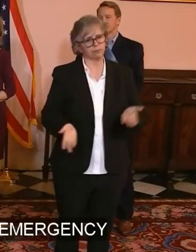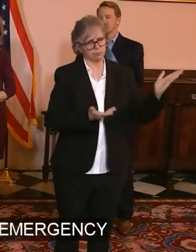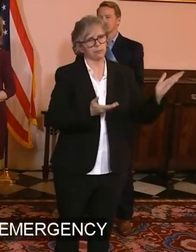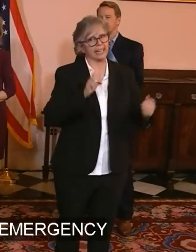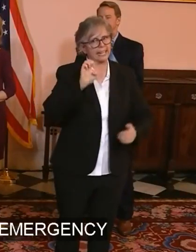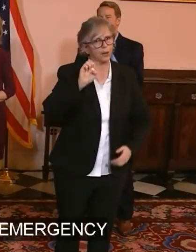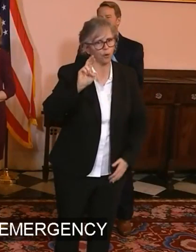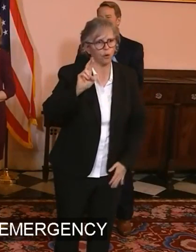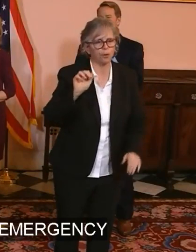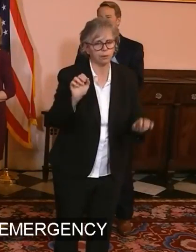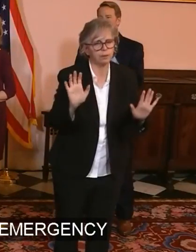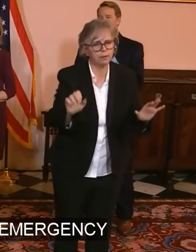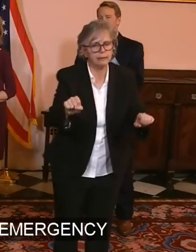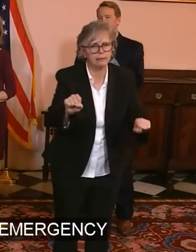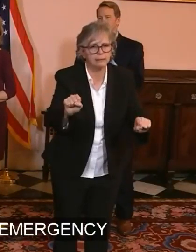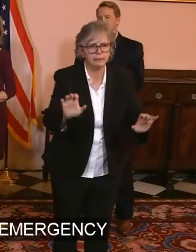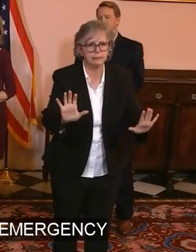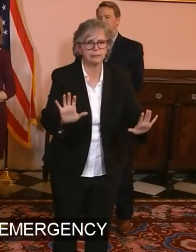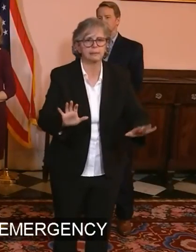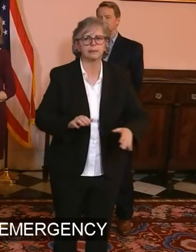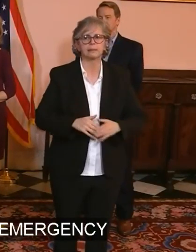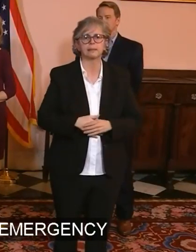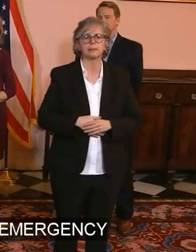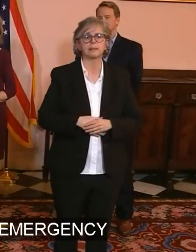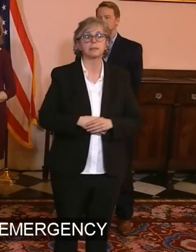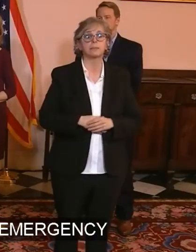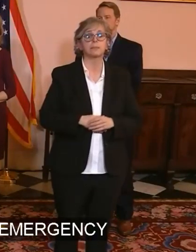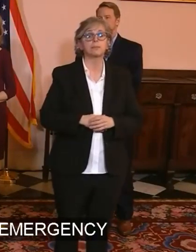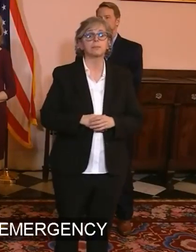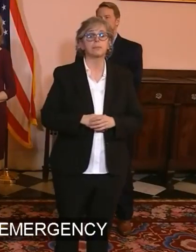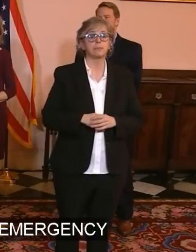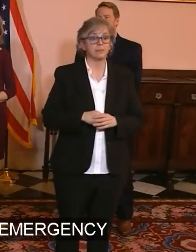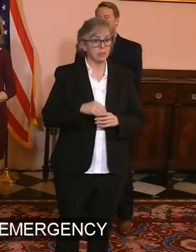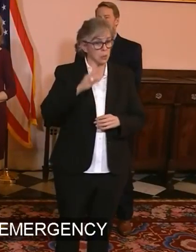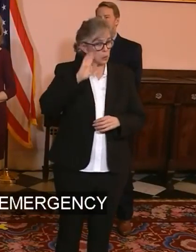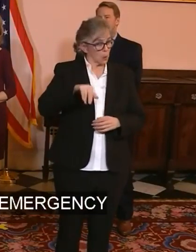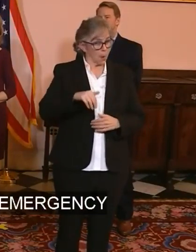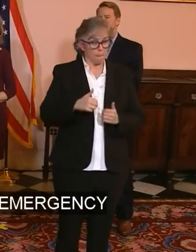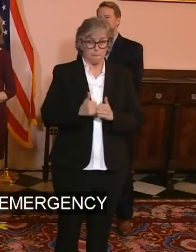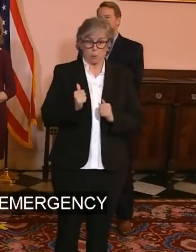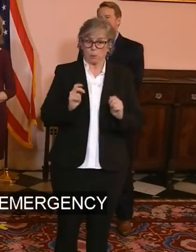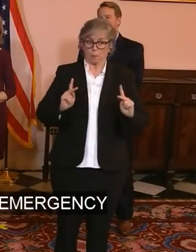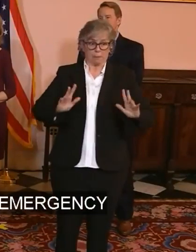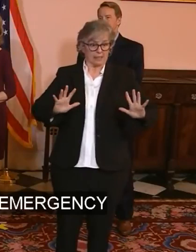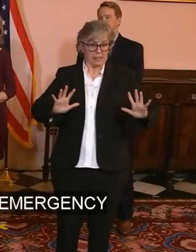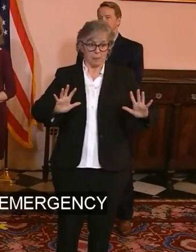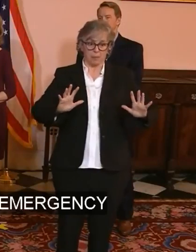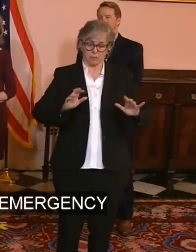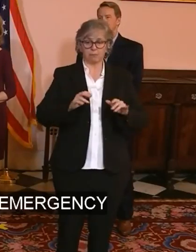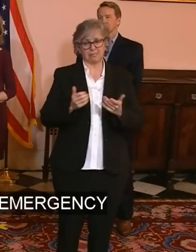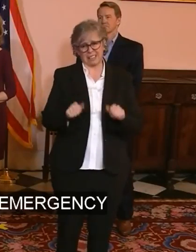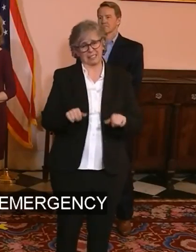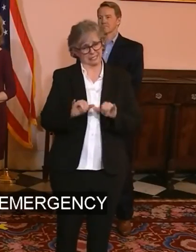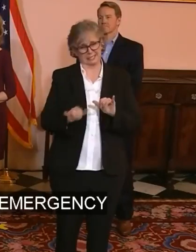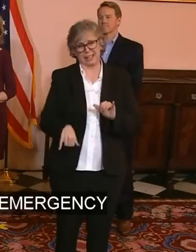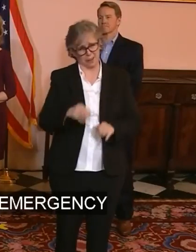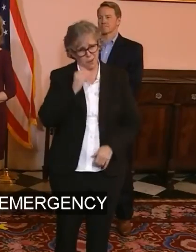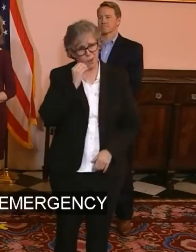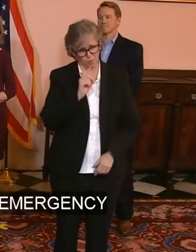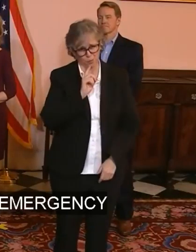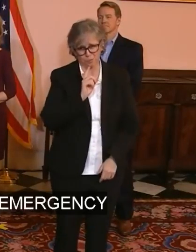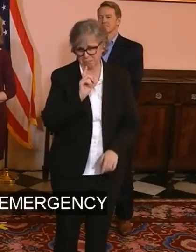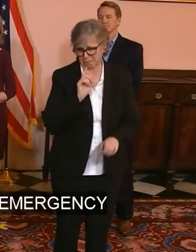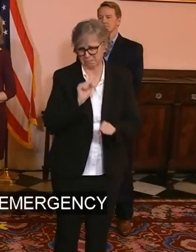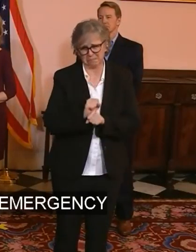While most people will, in fact, be able to remain at home, the most important thing we can do right now, and I really